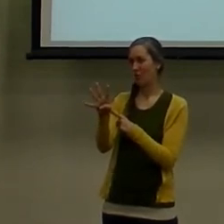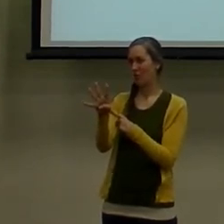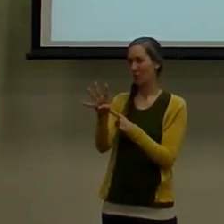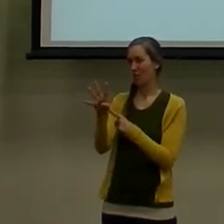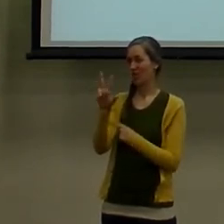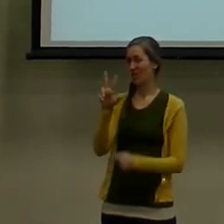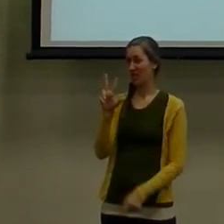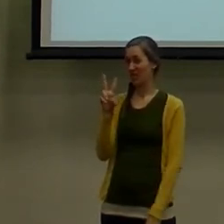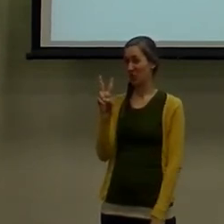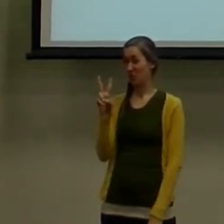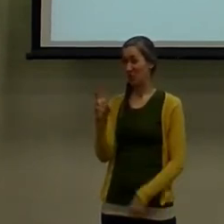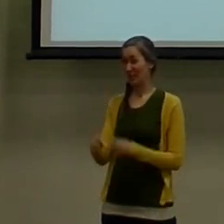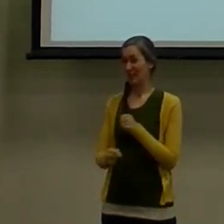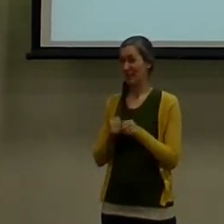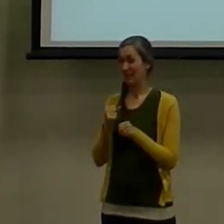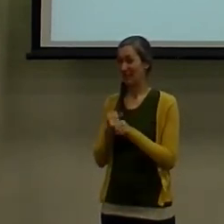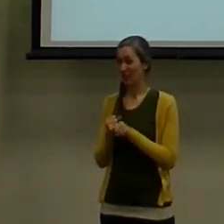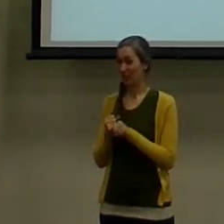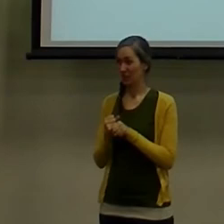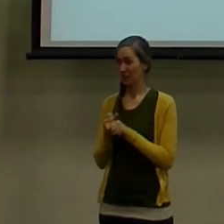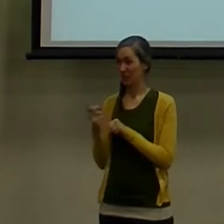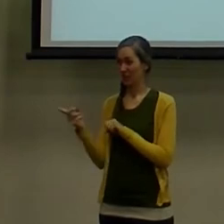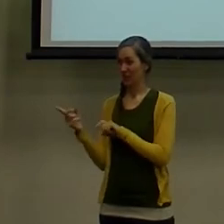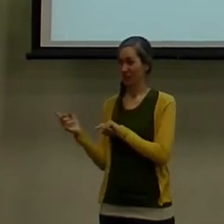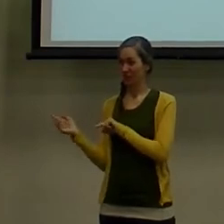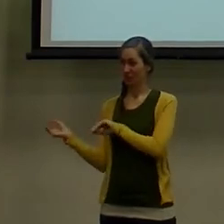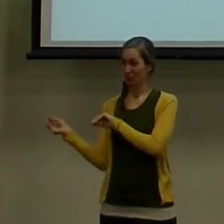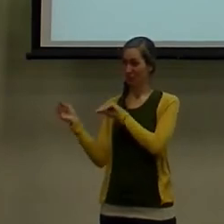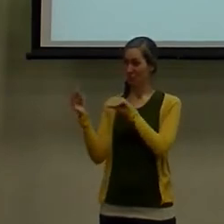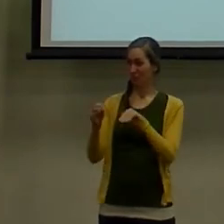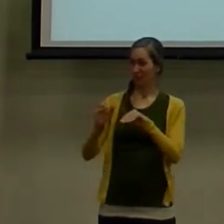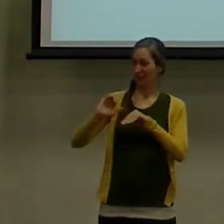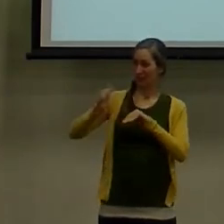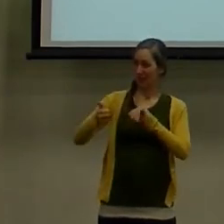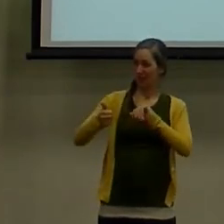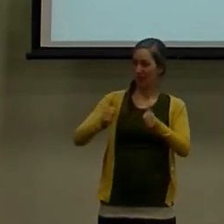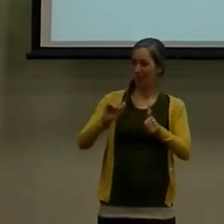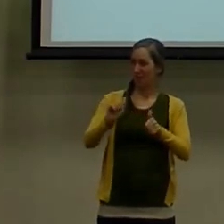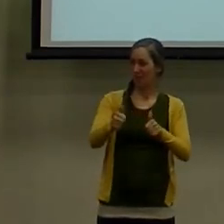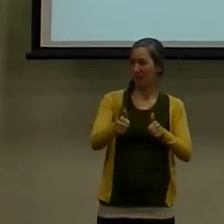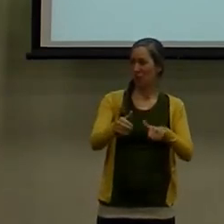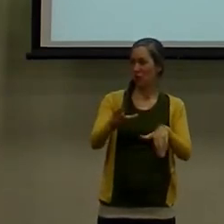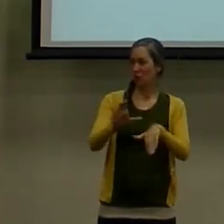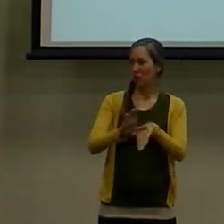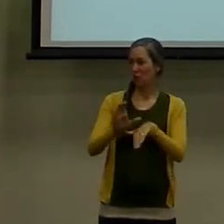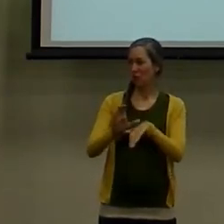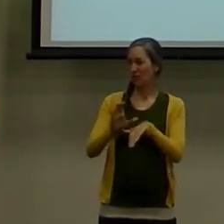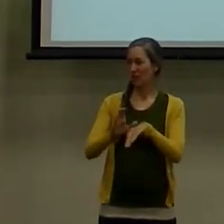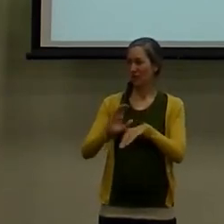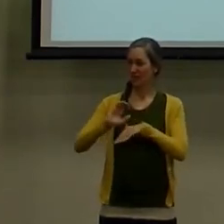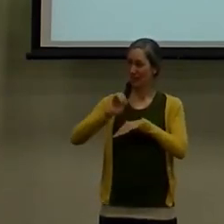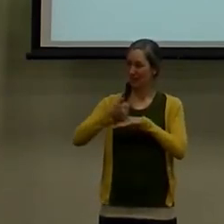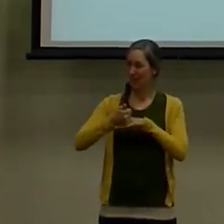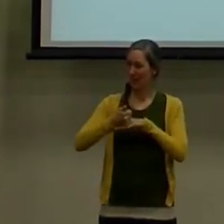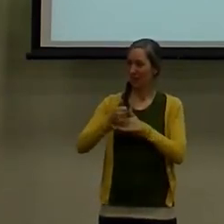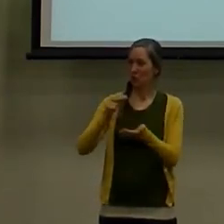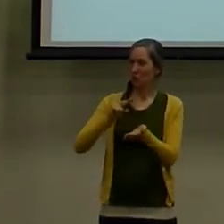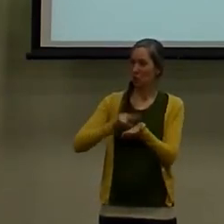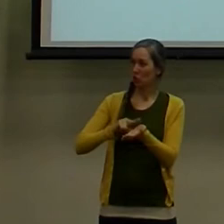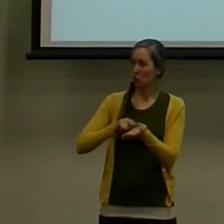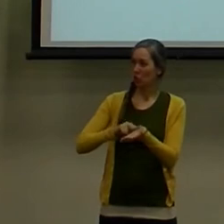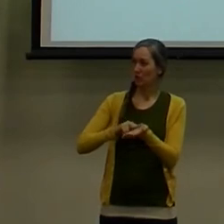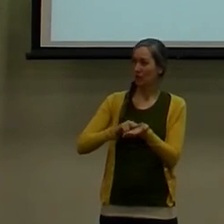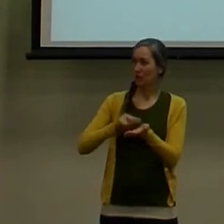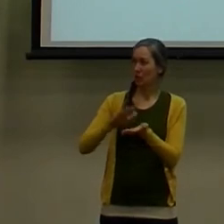1934, 32 years, they established churches, they established nursing college, medical